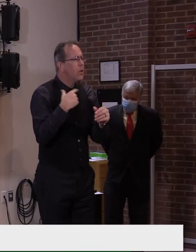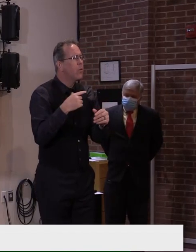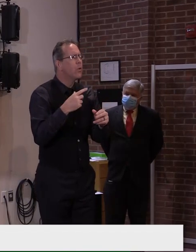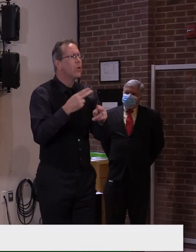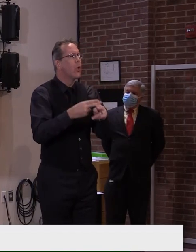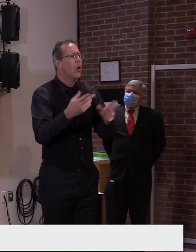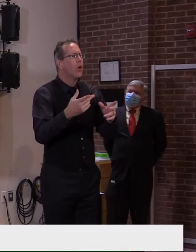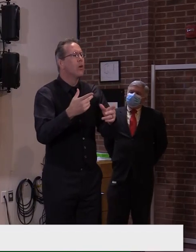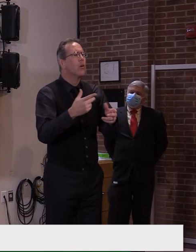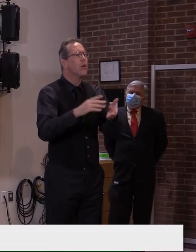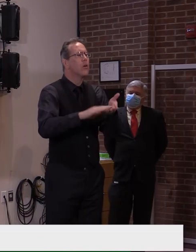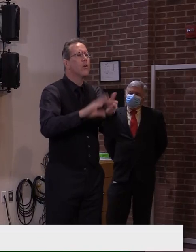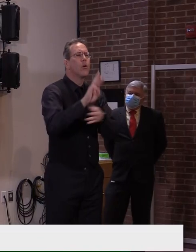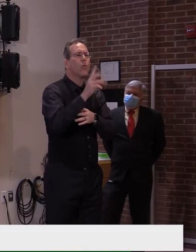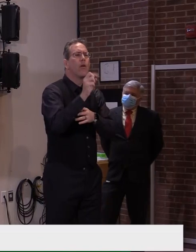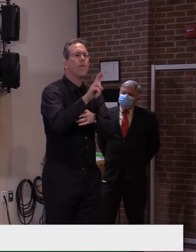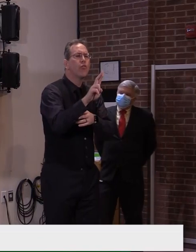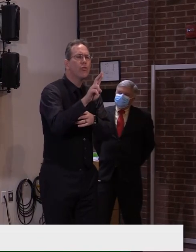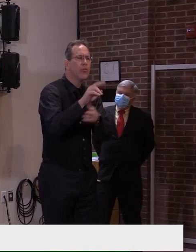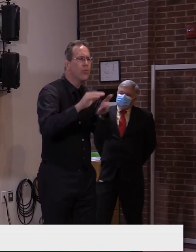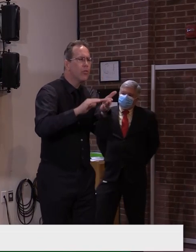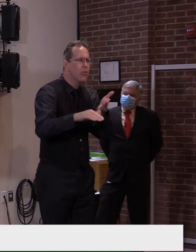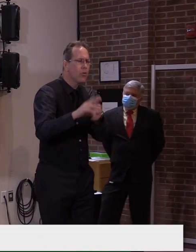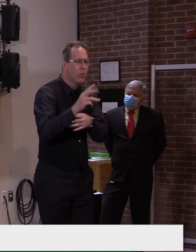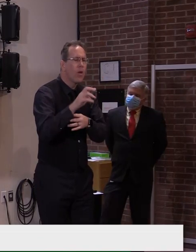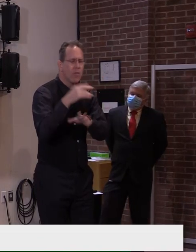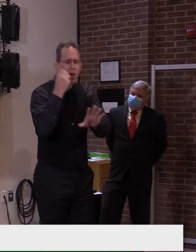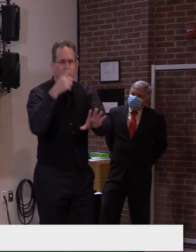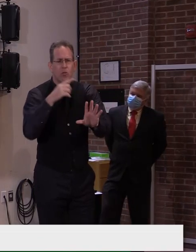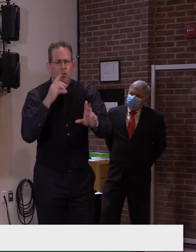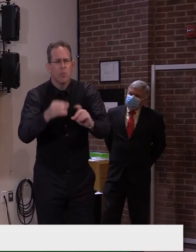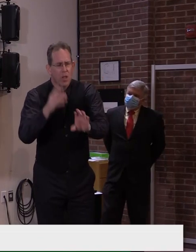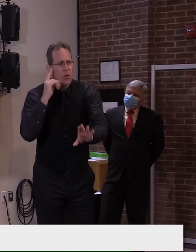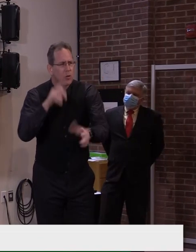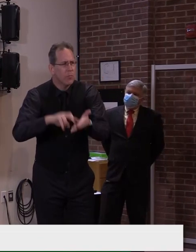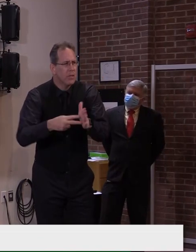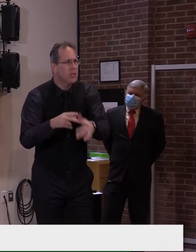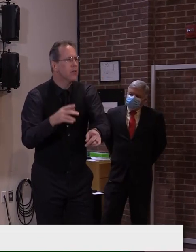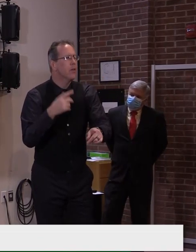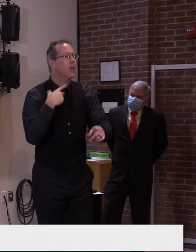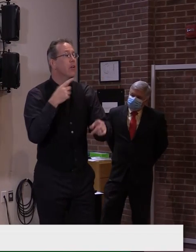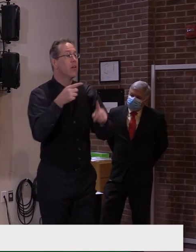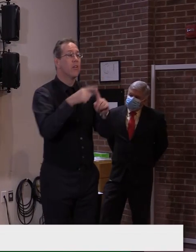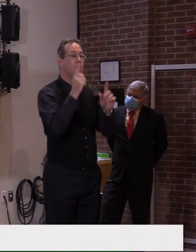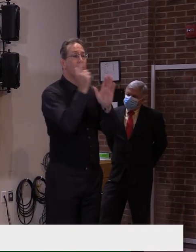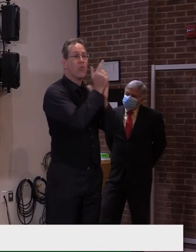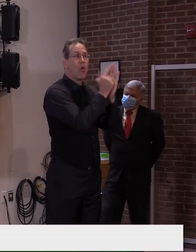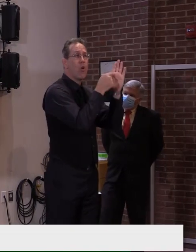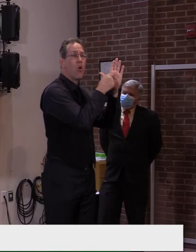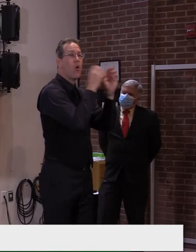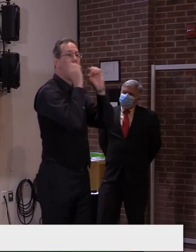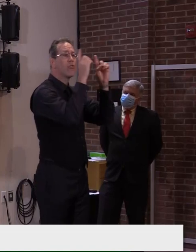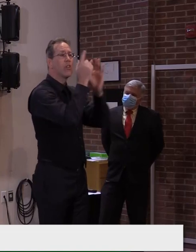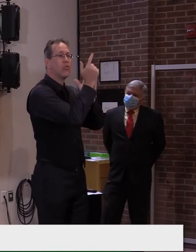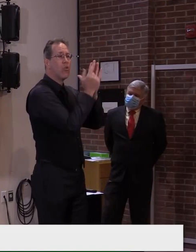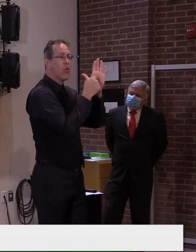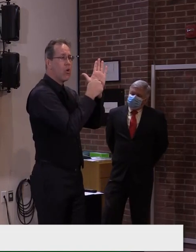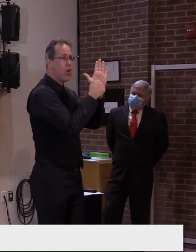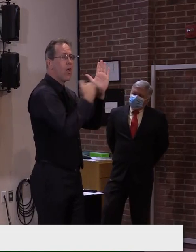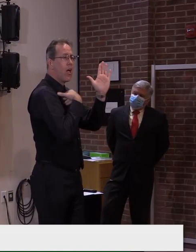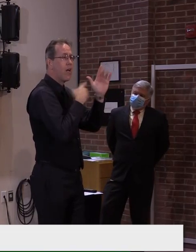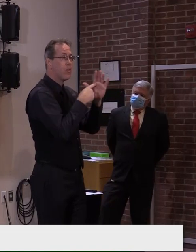have an existing waiver process in our regulation that basically kicks in around